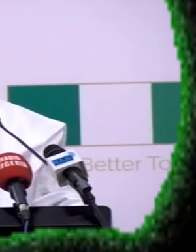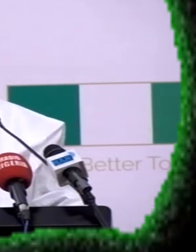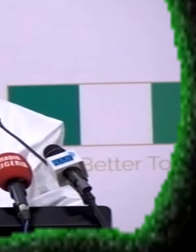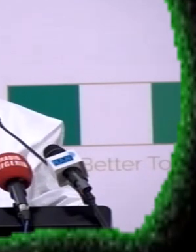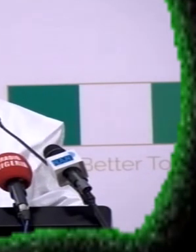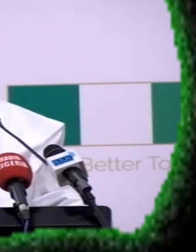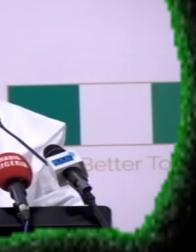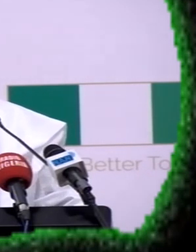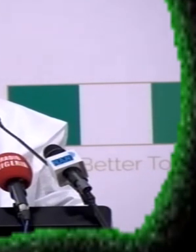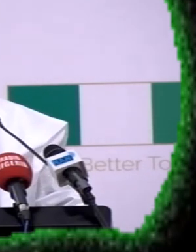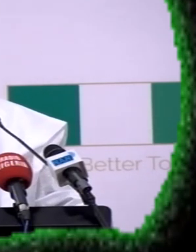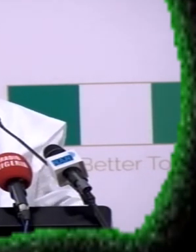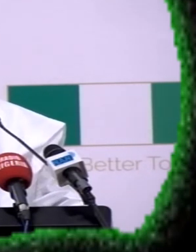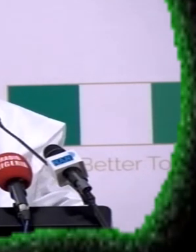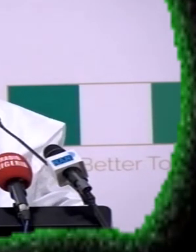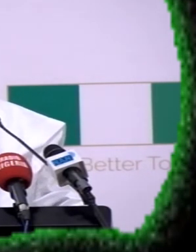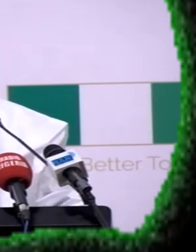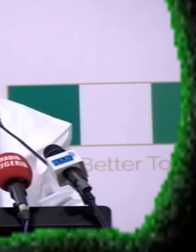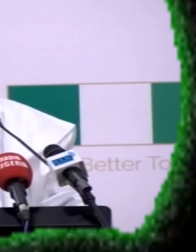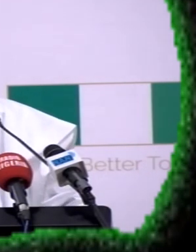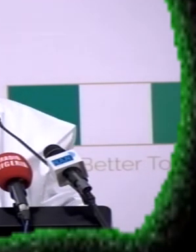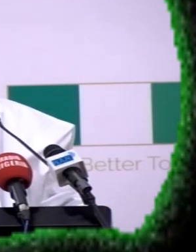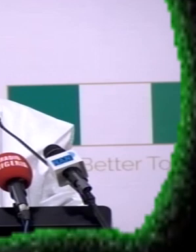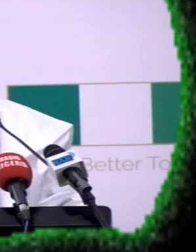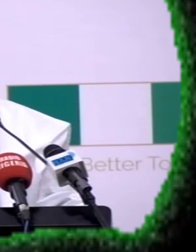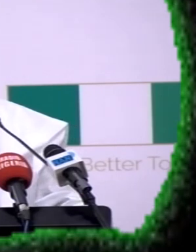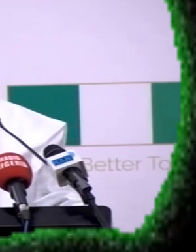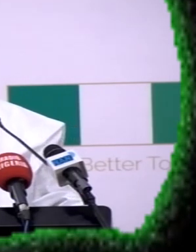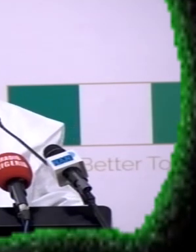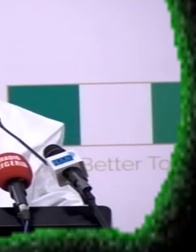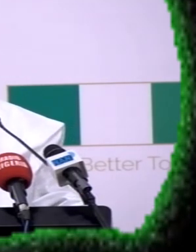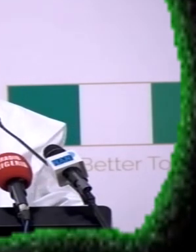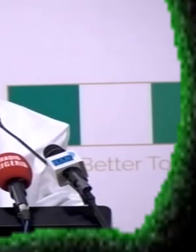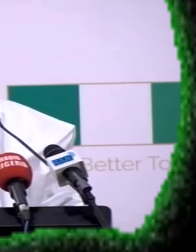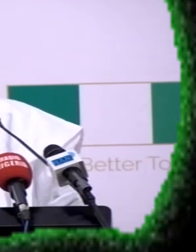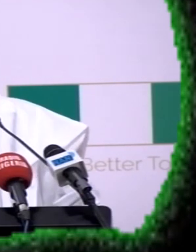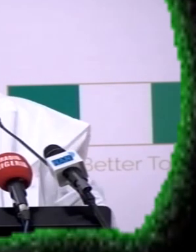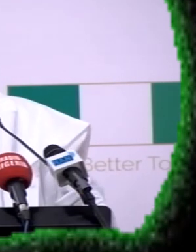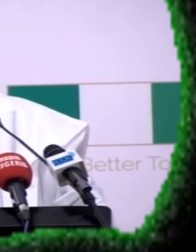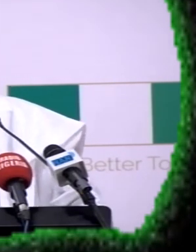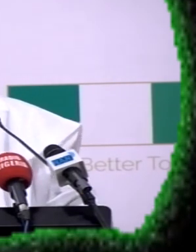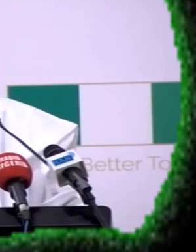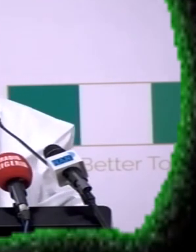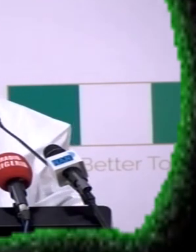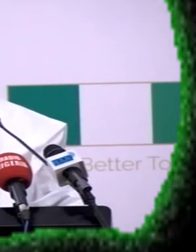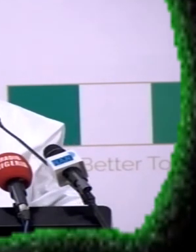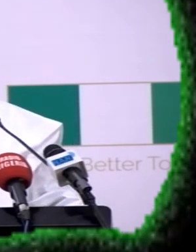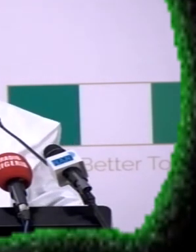Abubakar Kyari was a member of the House of Reps when I was hitting the banking floor as a bank